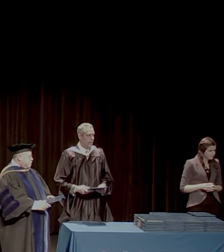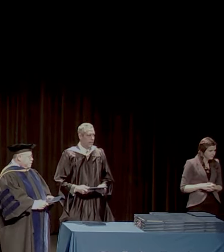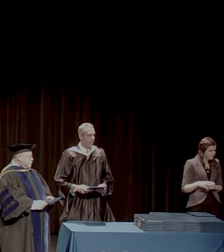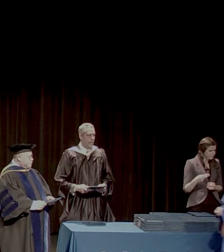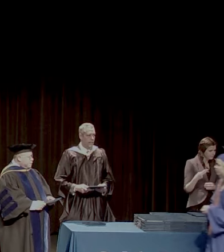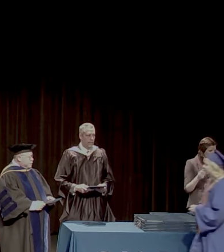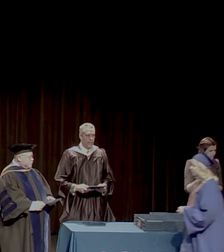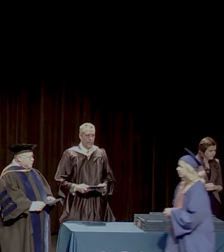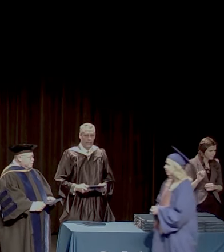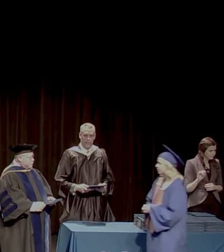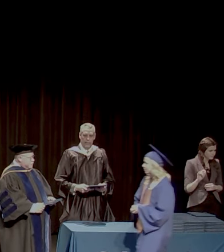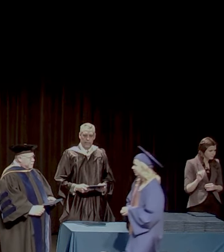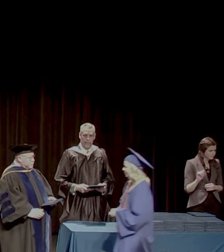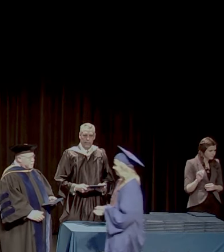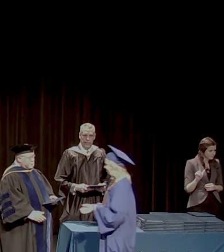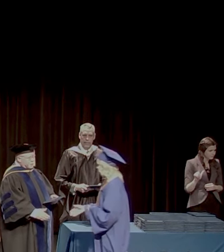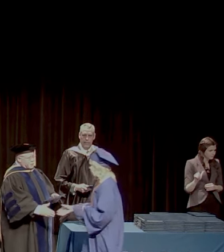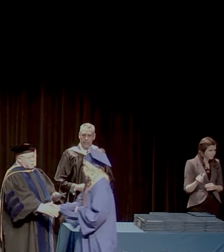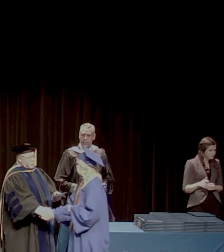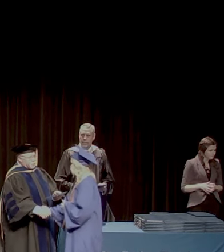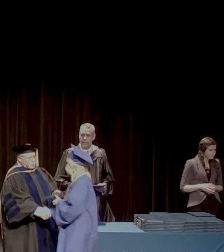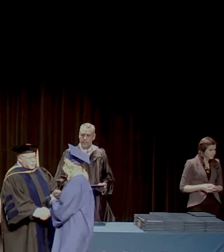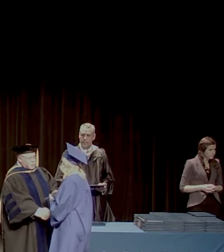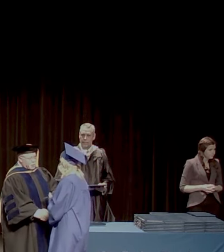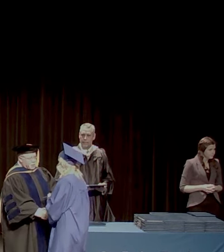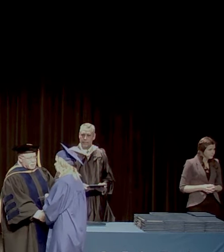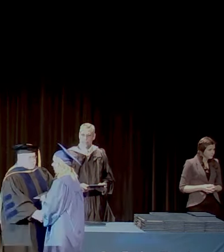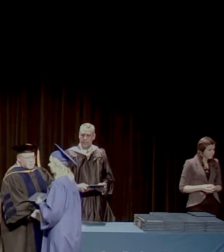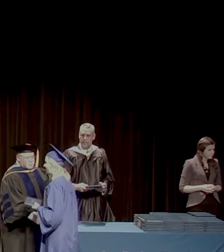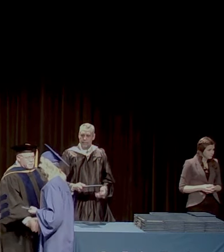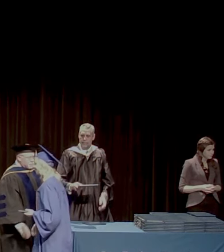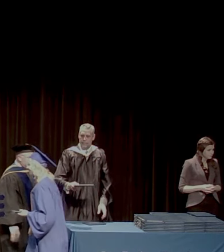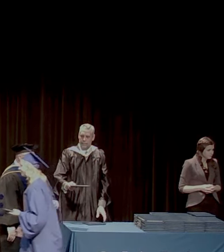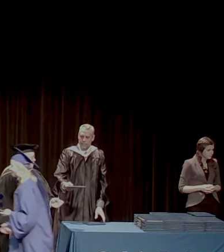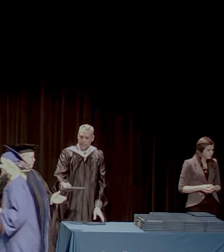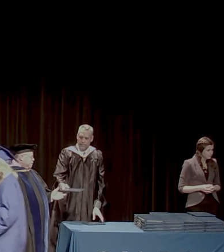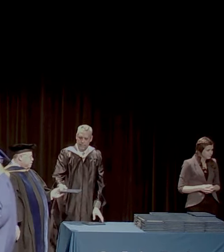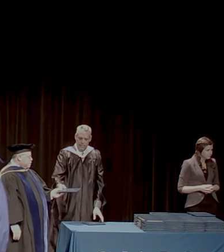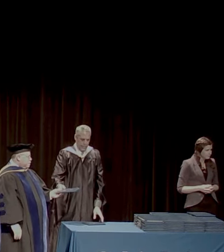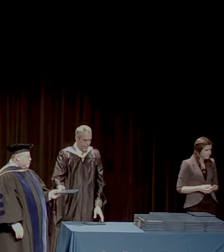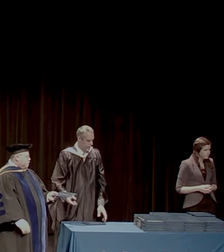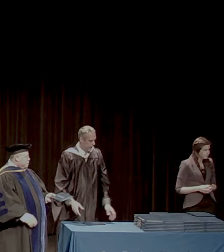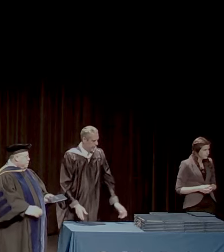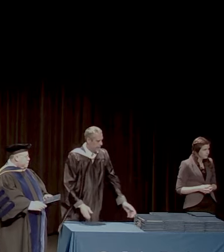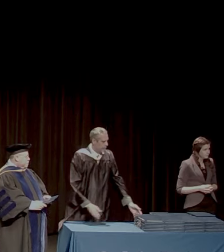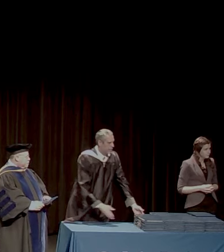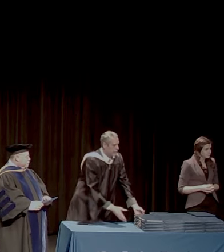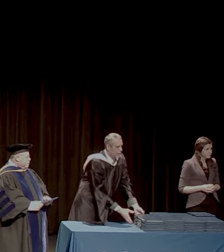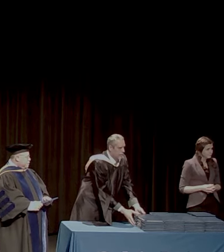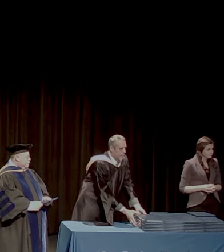Haley Lorenz, Associate in Arts, Liberal Arts, Associate in Applied Science, Precision Agriculture.